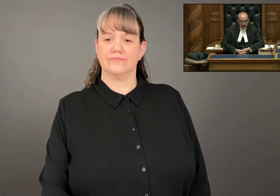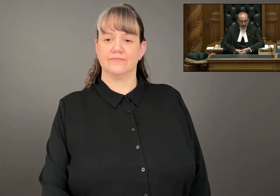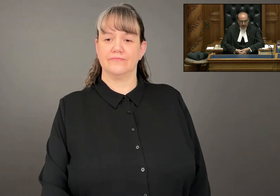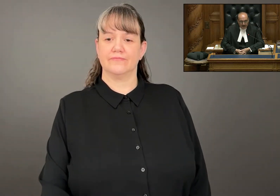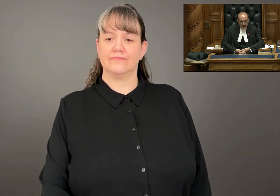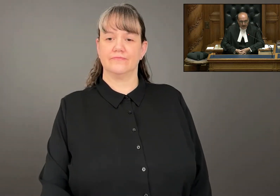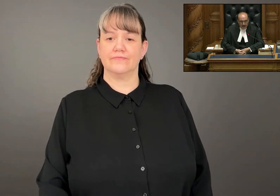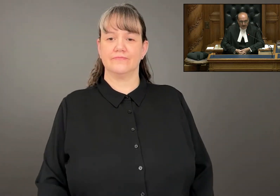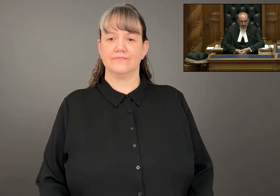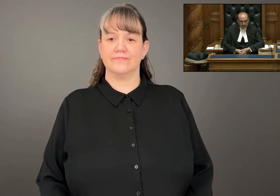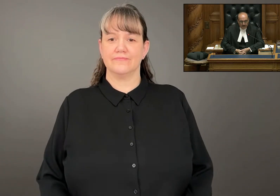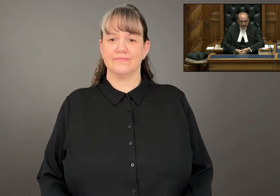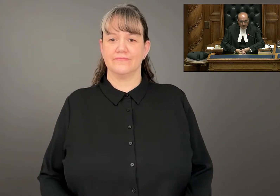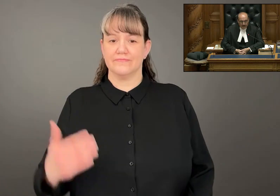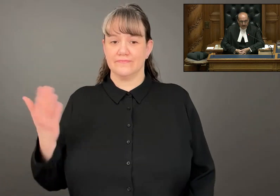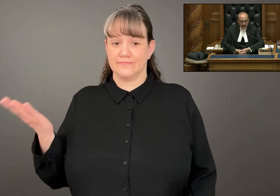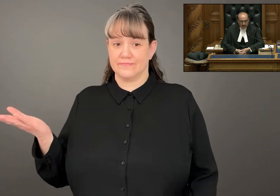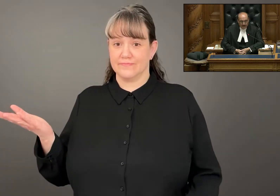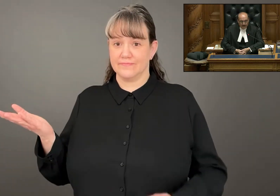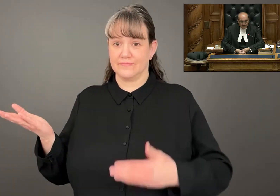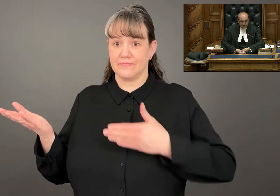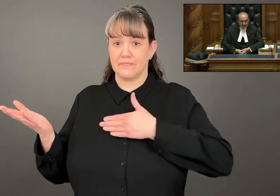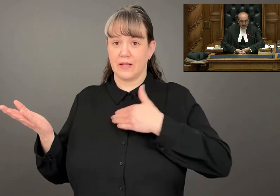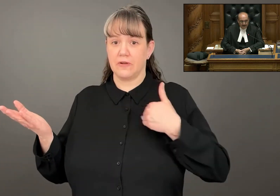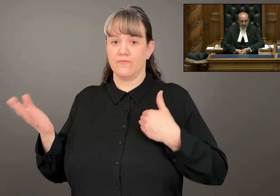Member for Fraser-Nicola.